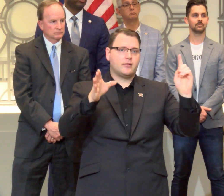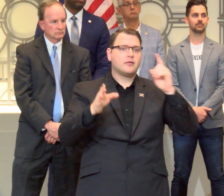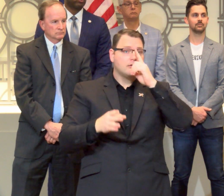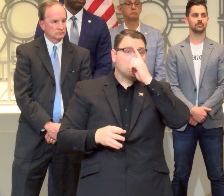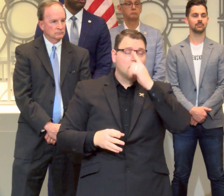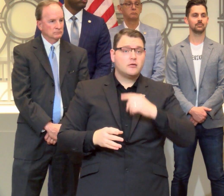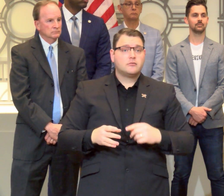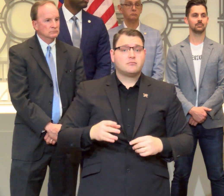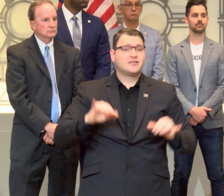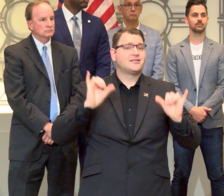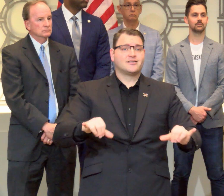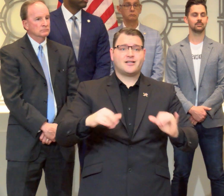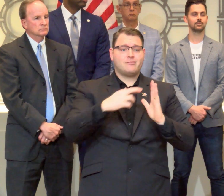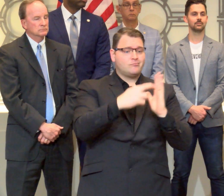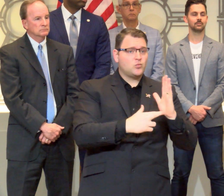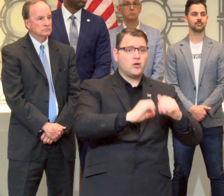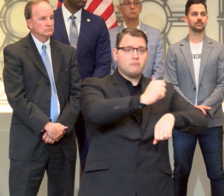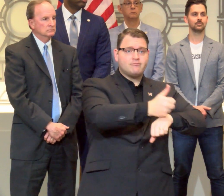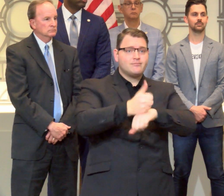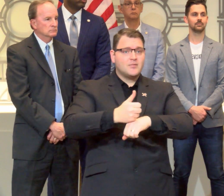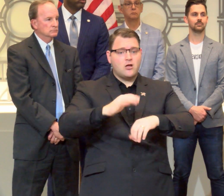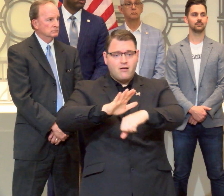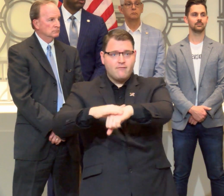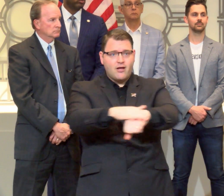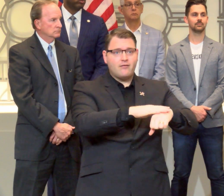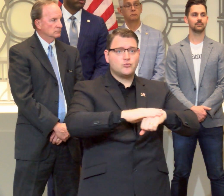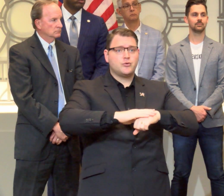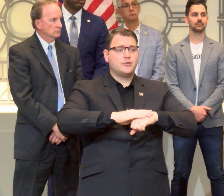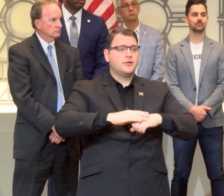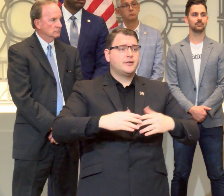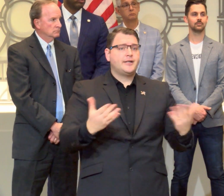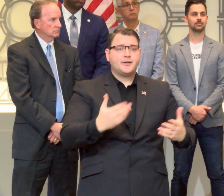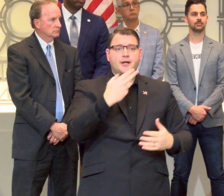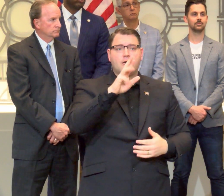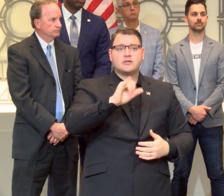advisories that we've put out in Houston Harris County, Fort Bend, all